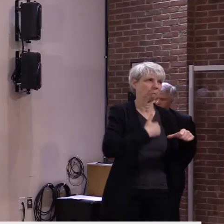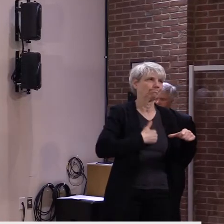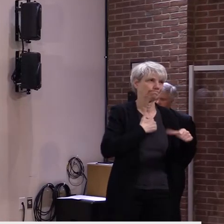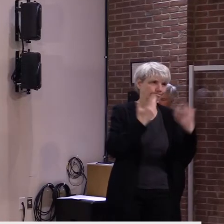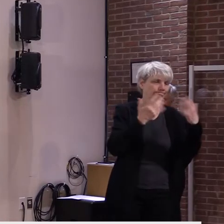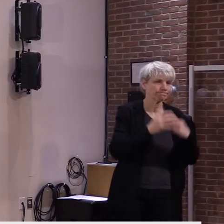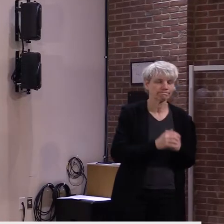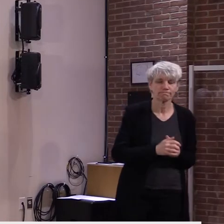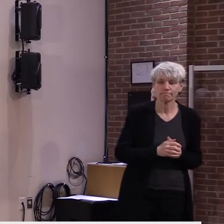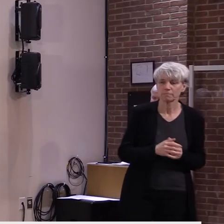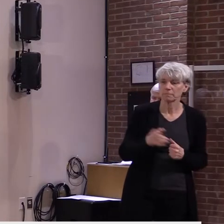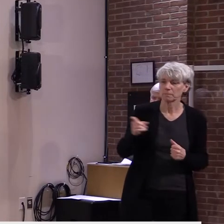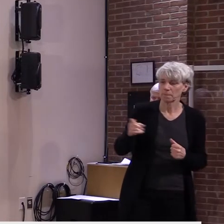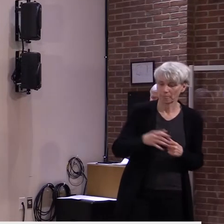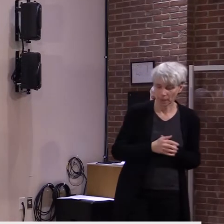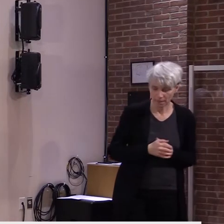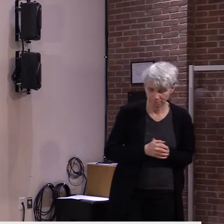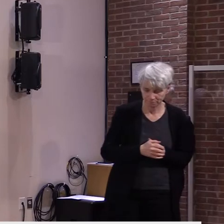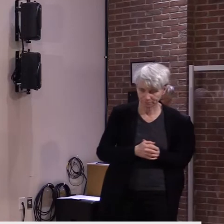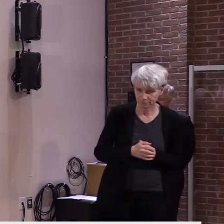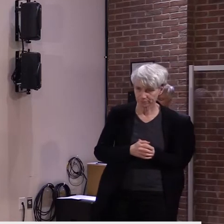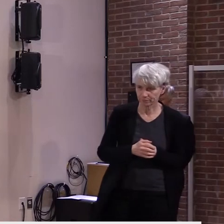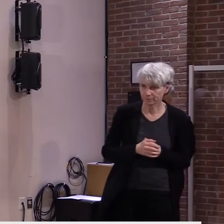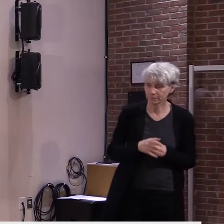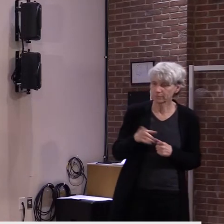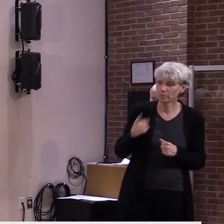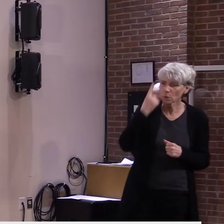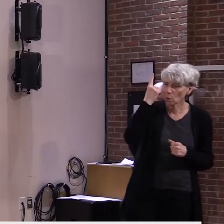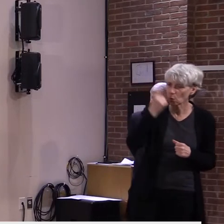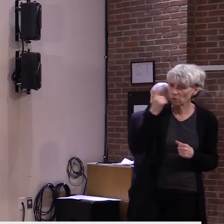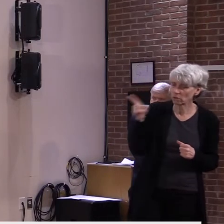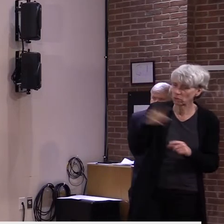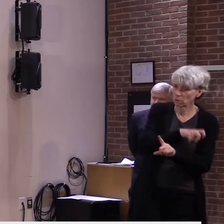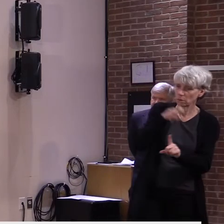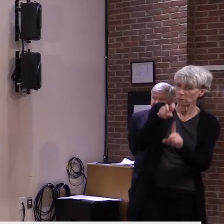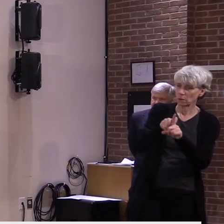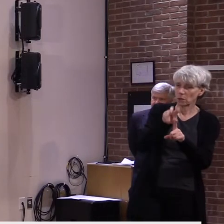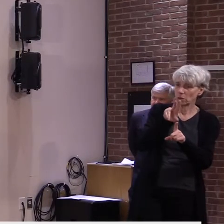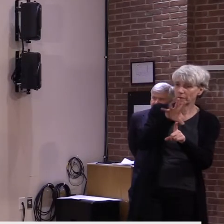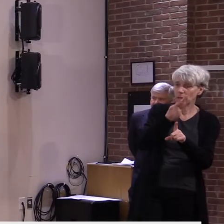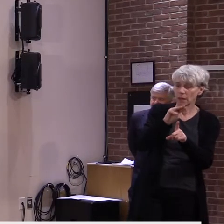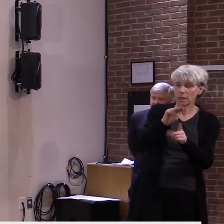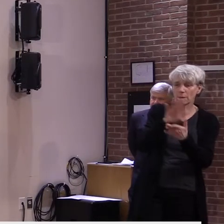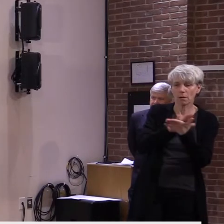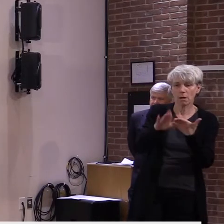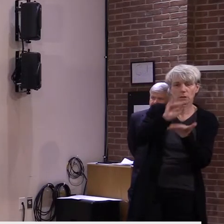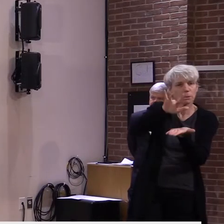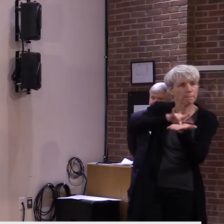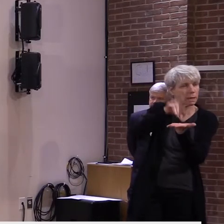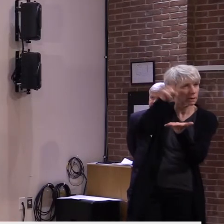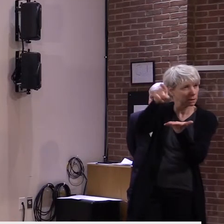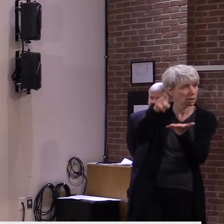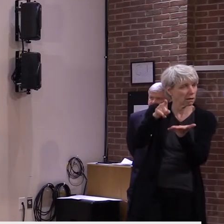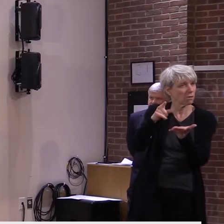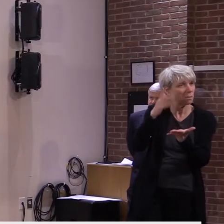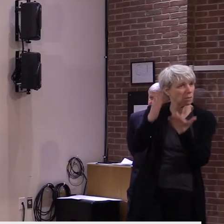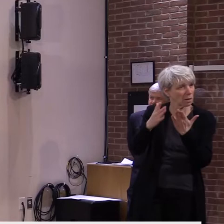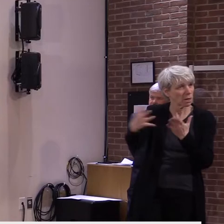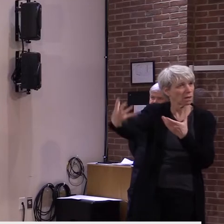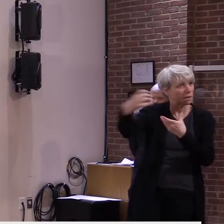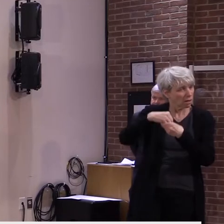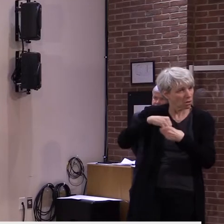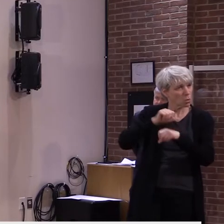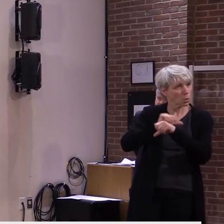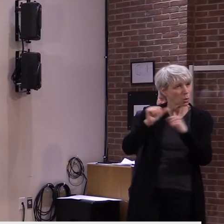Is this something that you would consider enlisting the UVM Lerner College of Medicine's help on? I know when I spoke with them last year, I believe researchers there had been able to